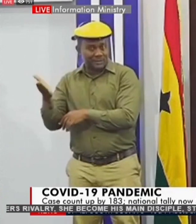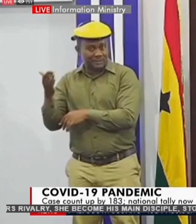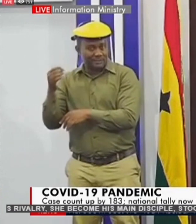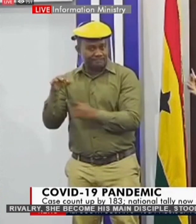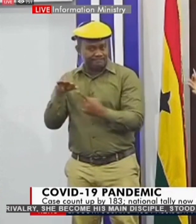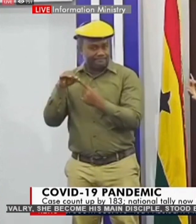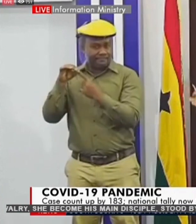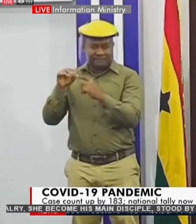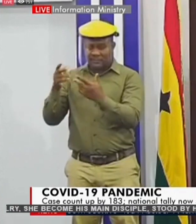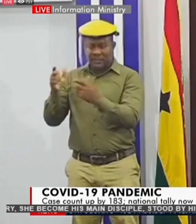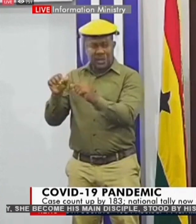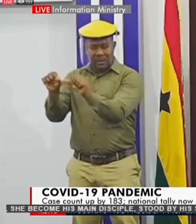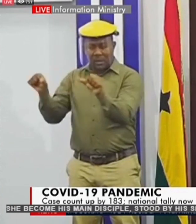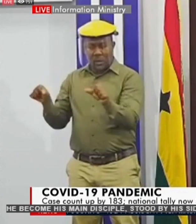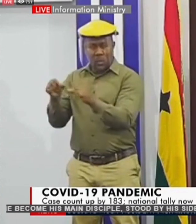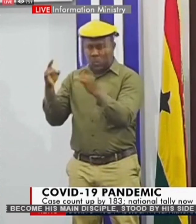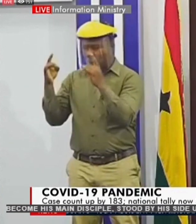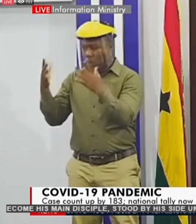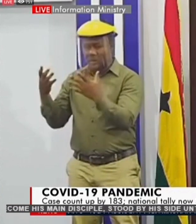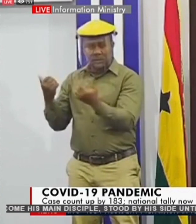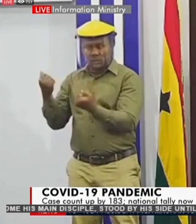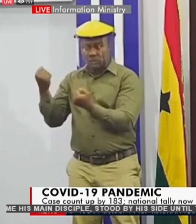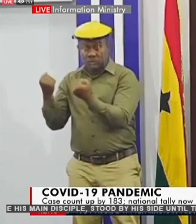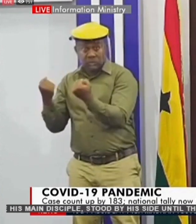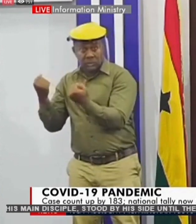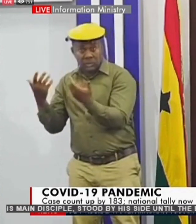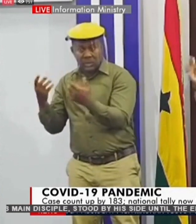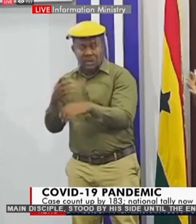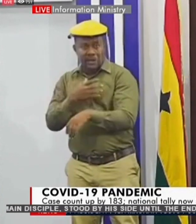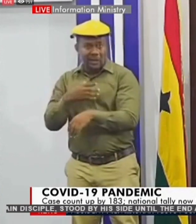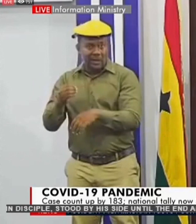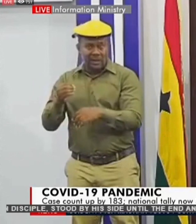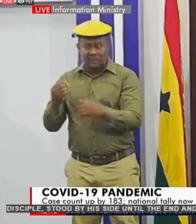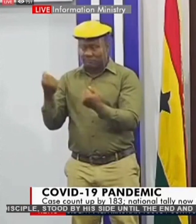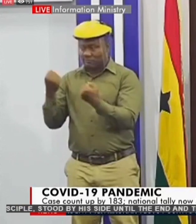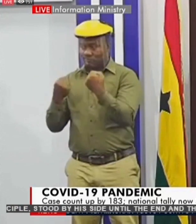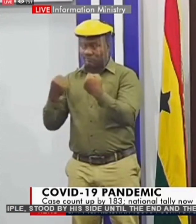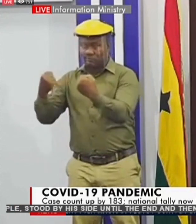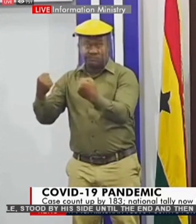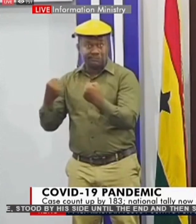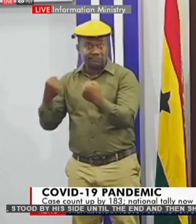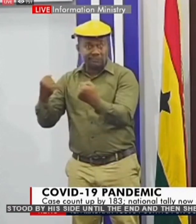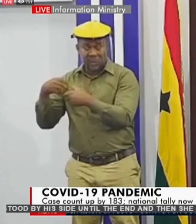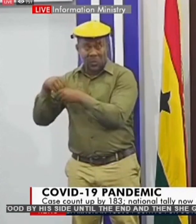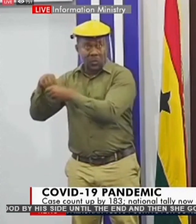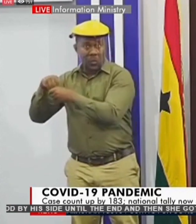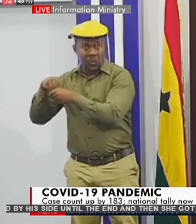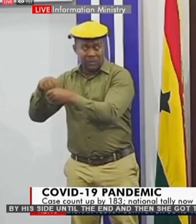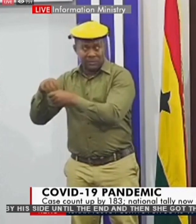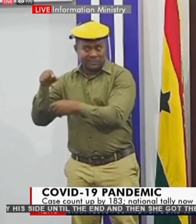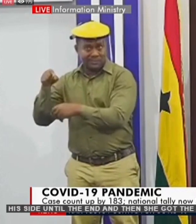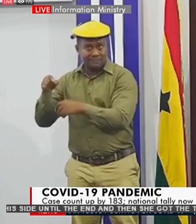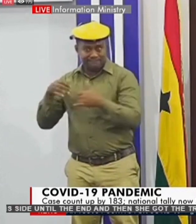high-risk communities such as taxi and commercial drivers and so on. That